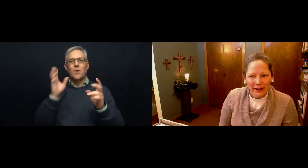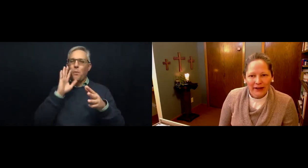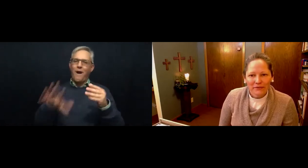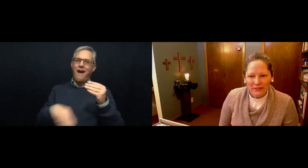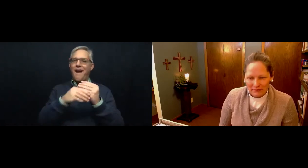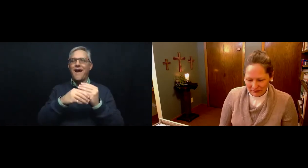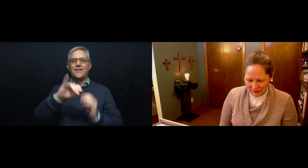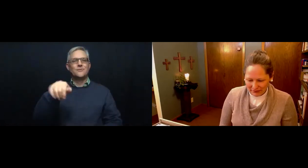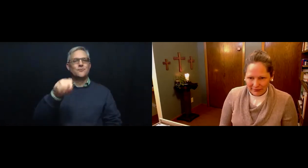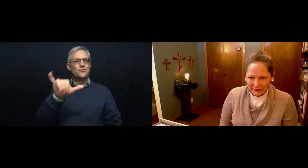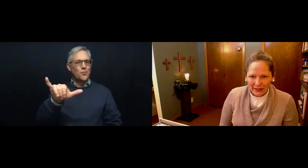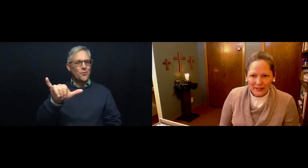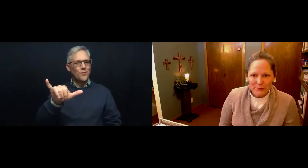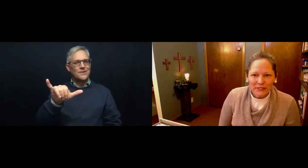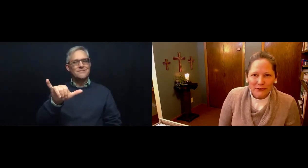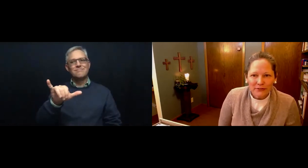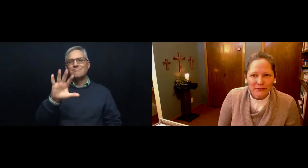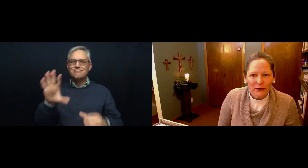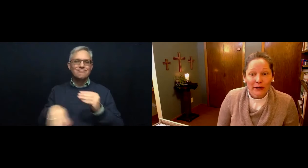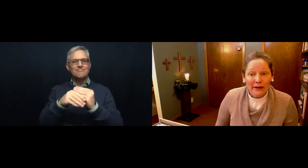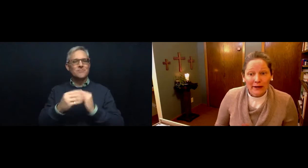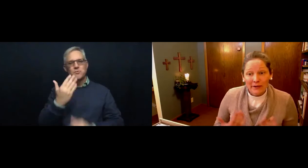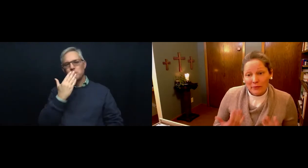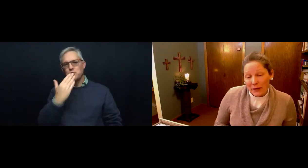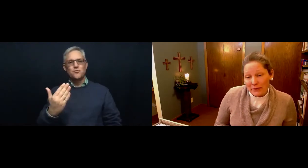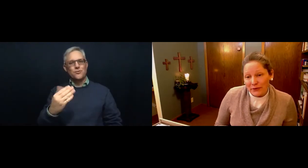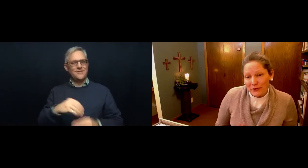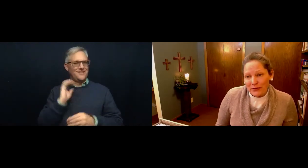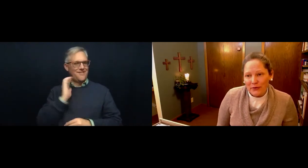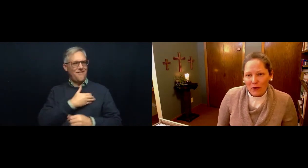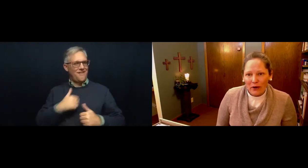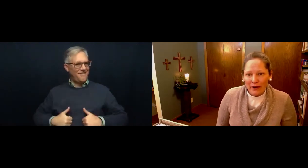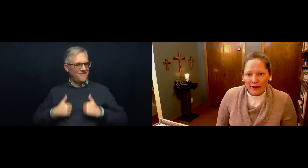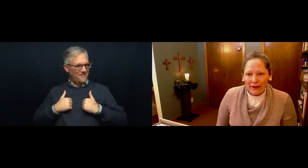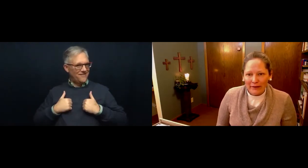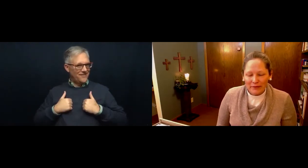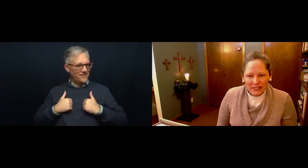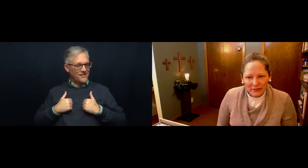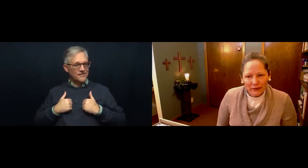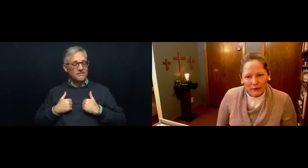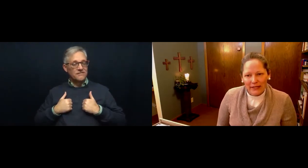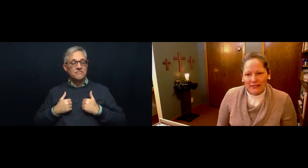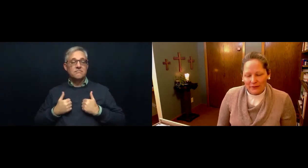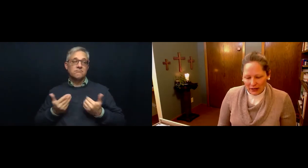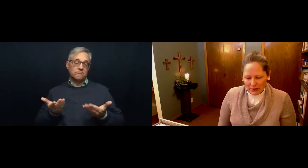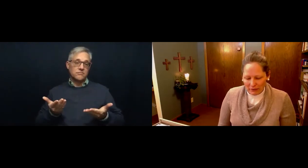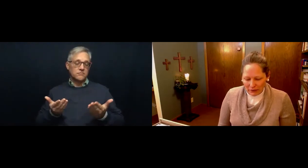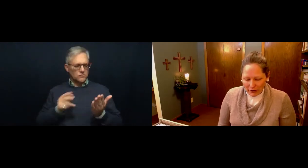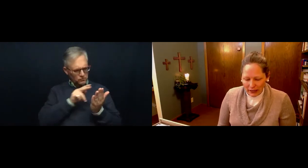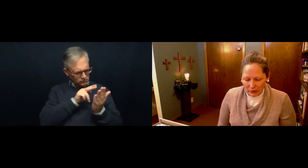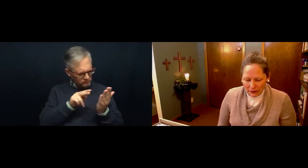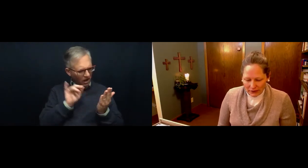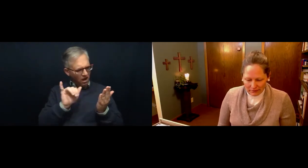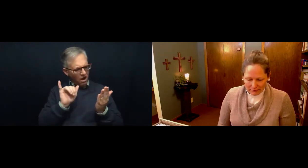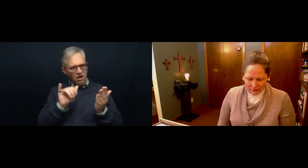our lives as we search for perhaps new or different ways of caring for